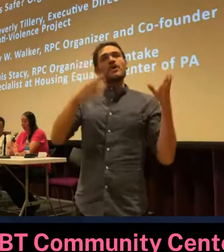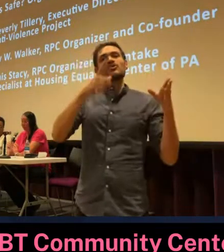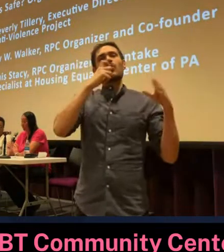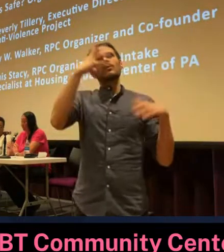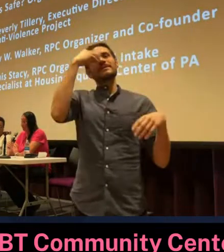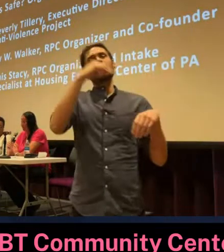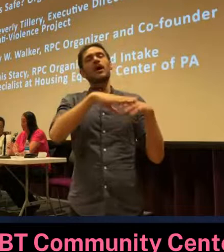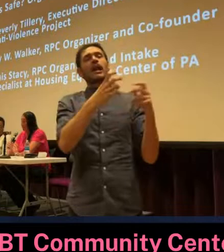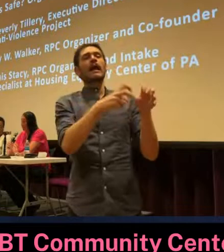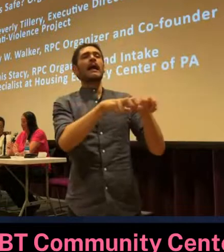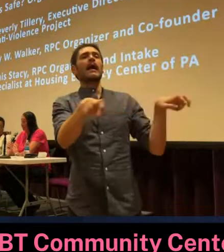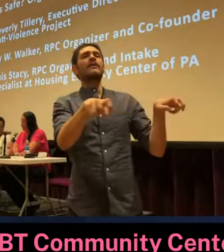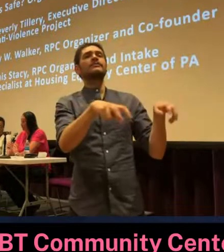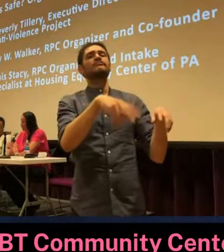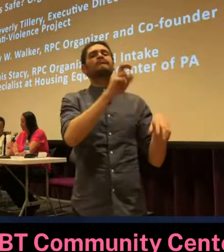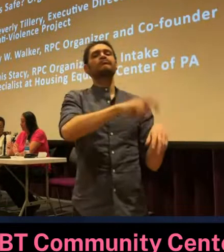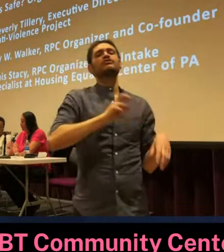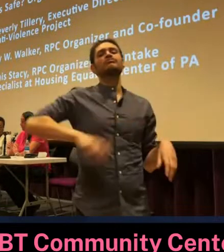just